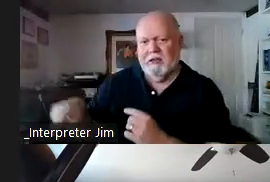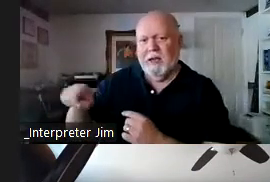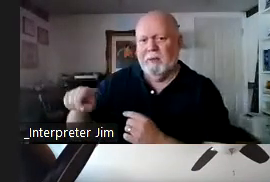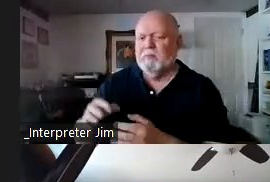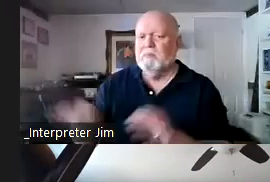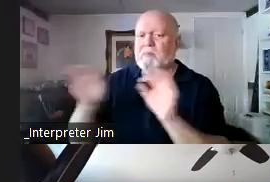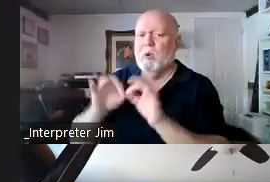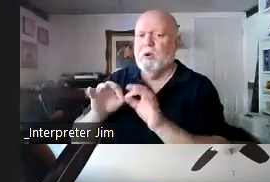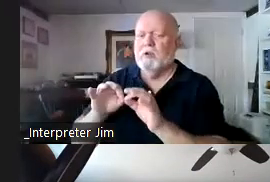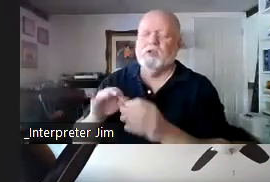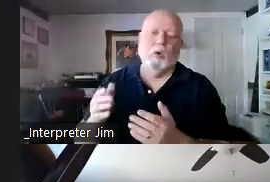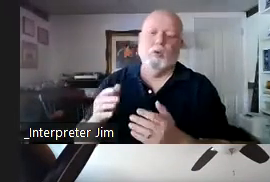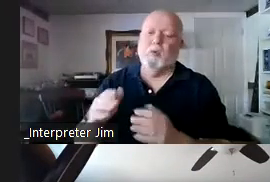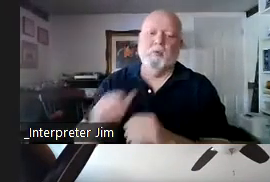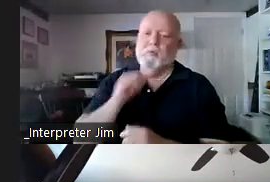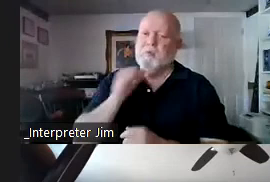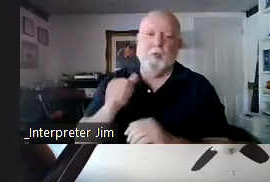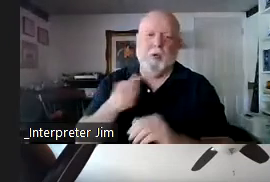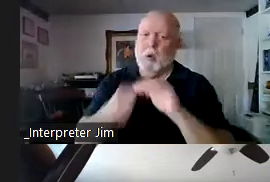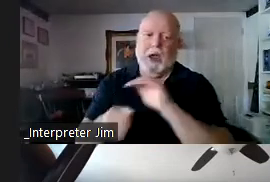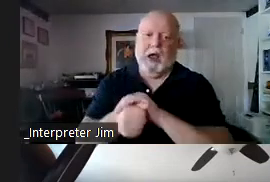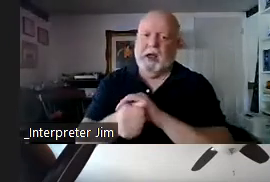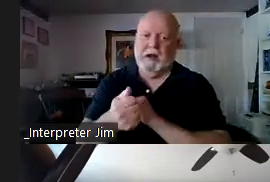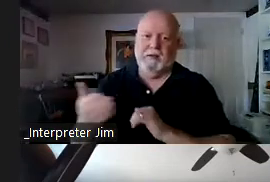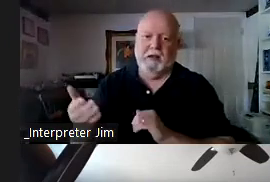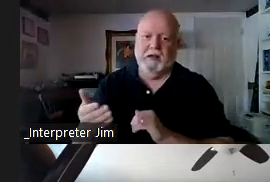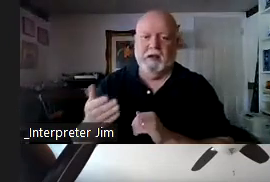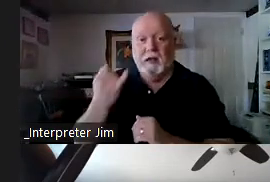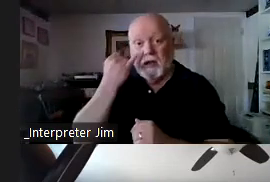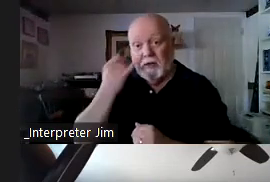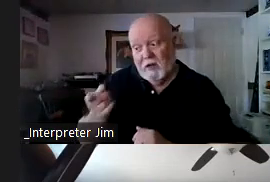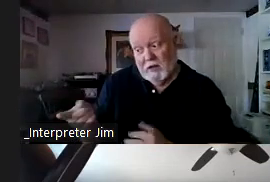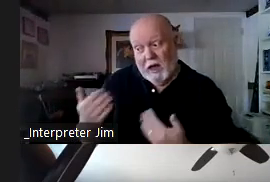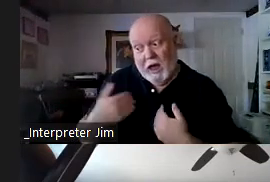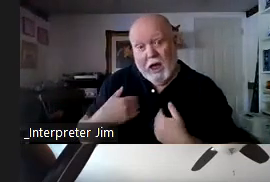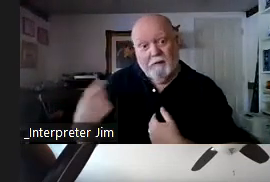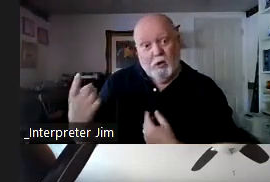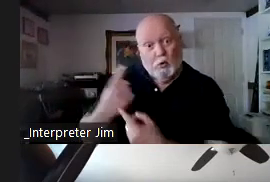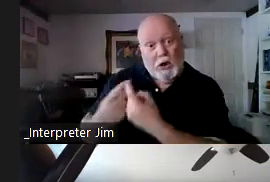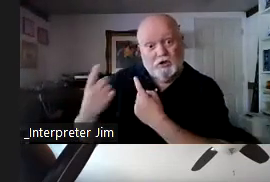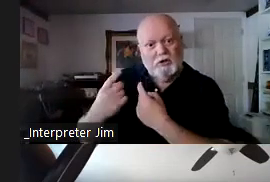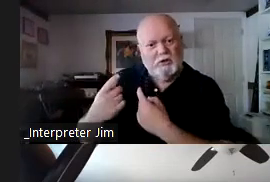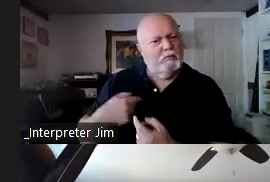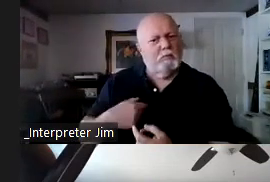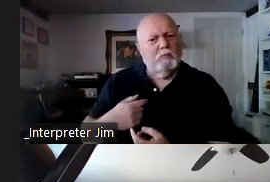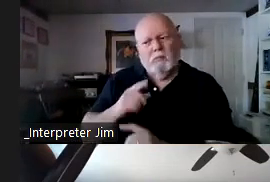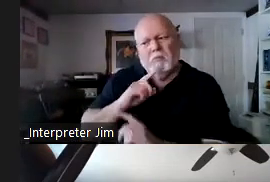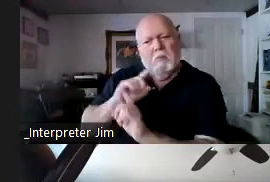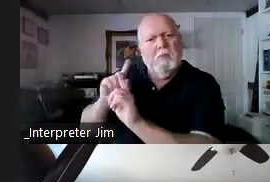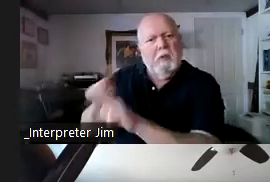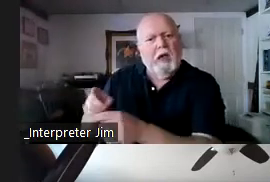we don't hide anything from our children. If they have any questions, we're very open, and, we feel like it's very important for them to understand one day.